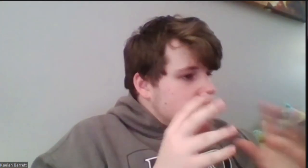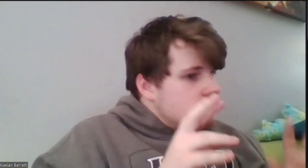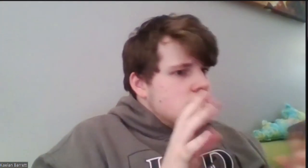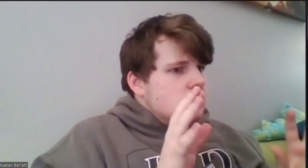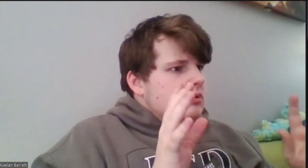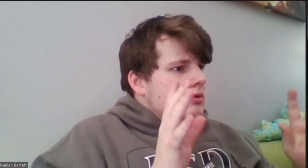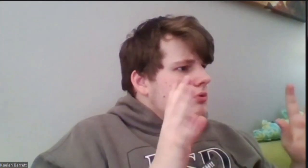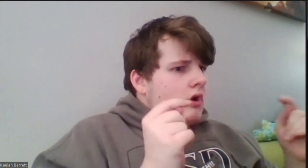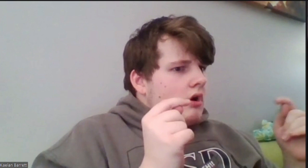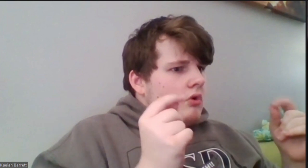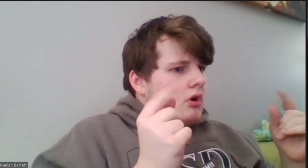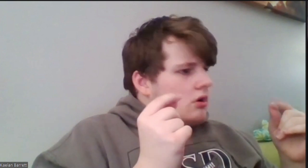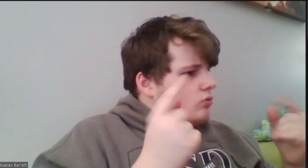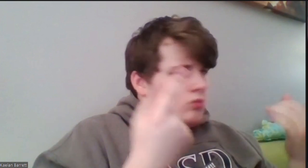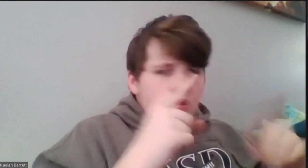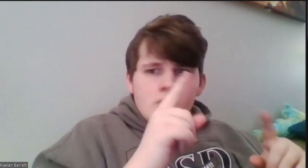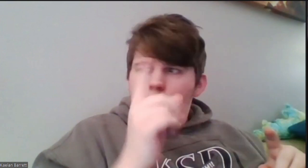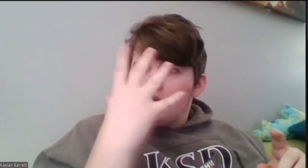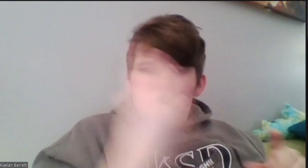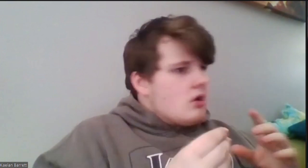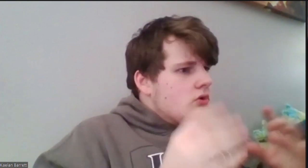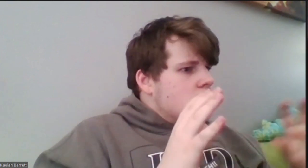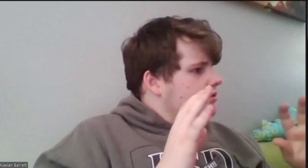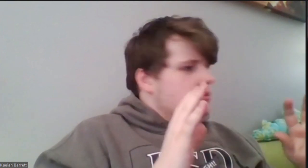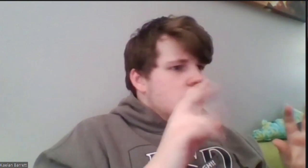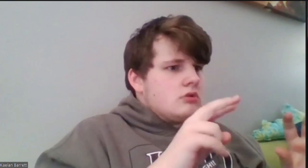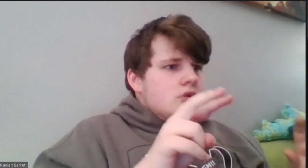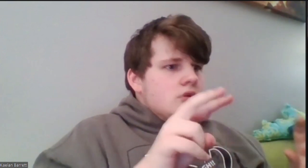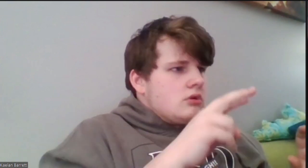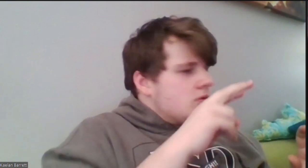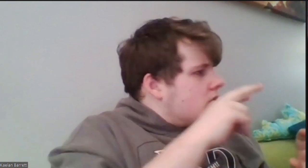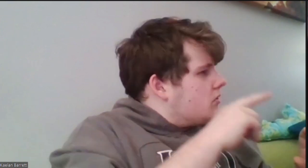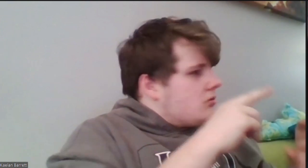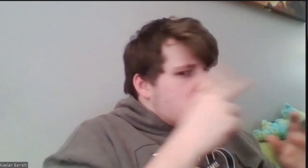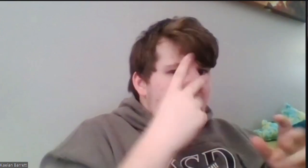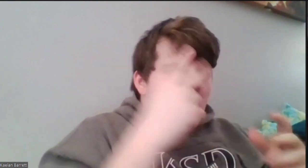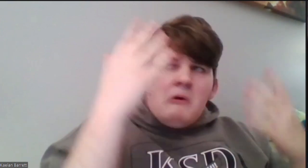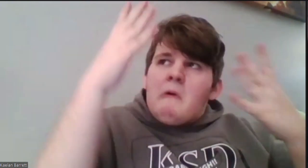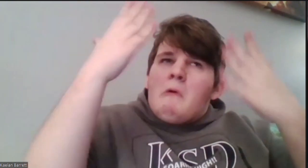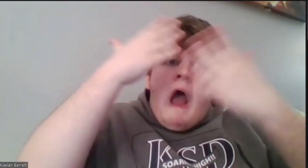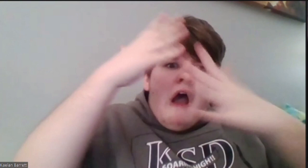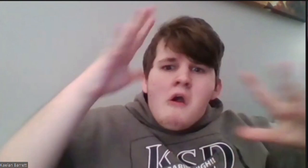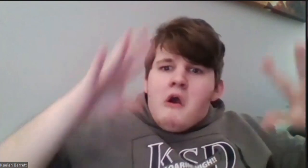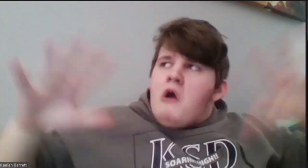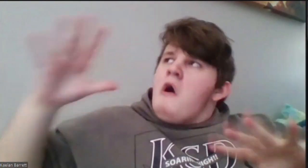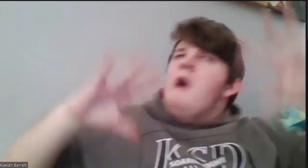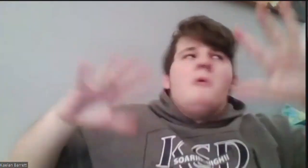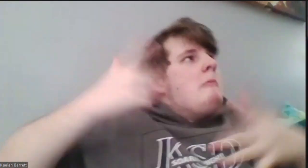All of a sudden, the light was gone. In the blink of an eye. Oh, where'd it go? Light, where are you? It's